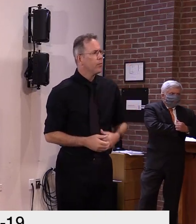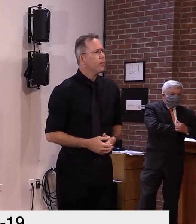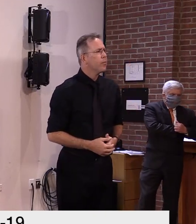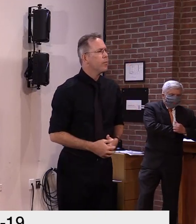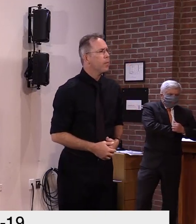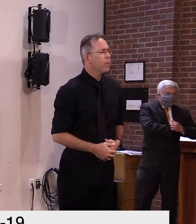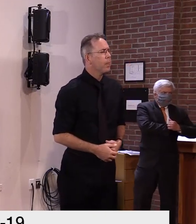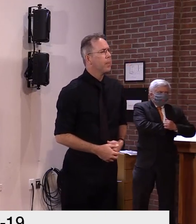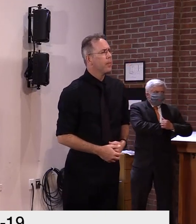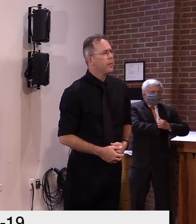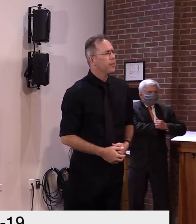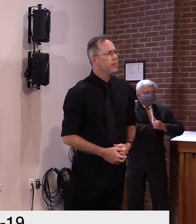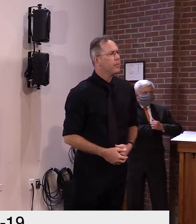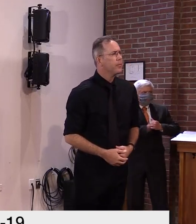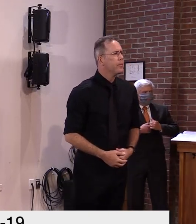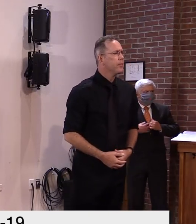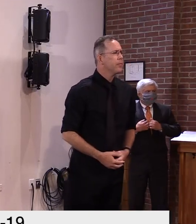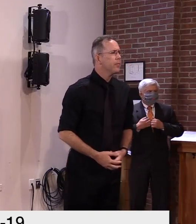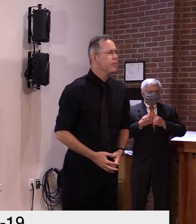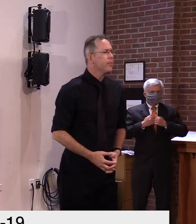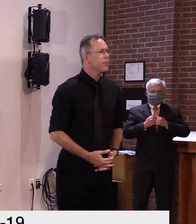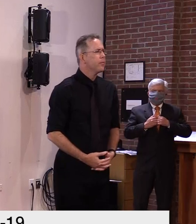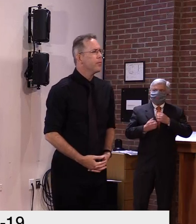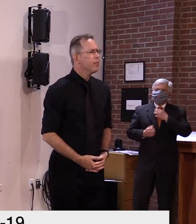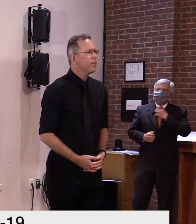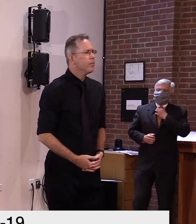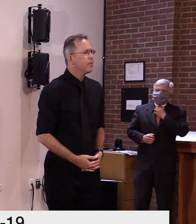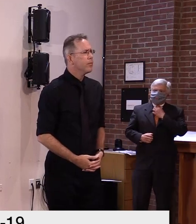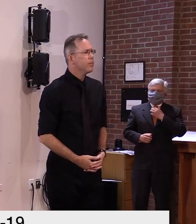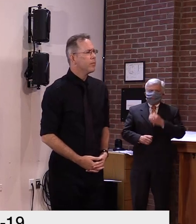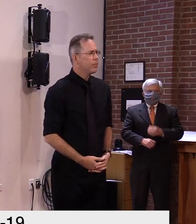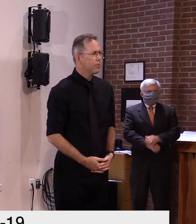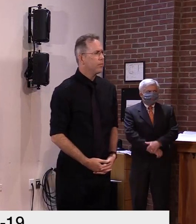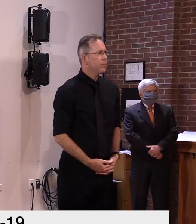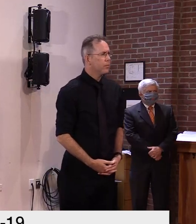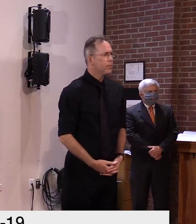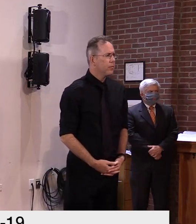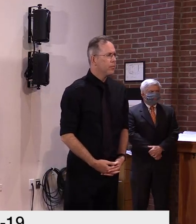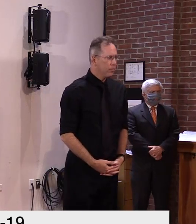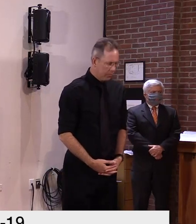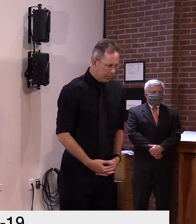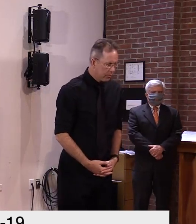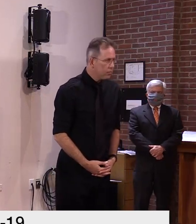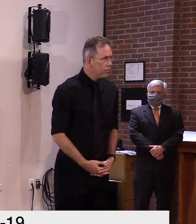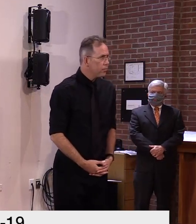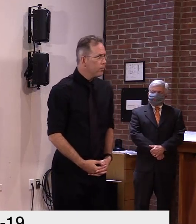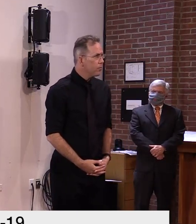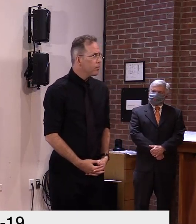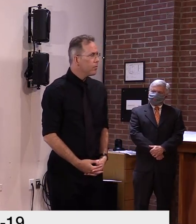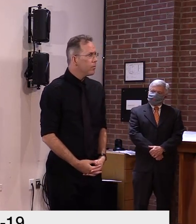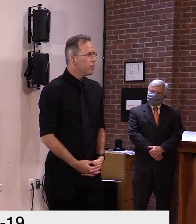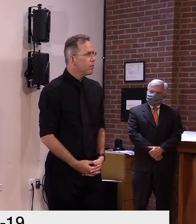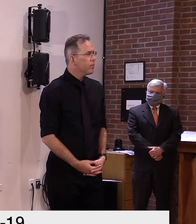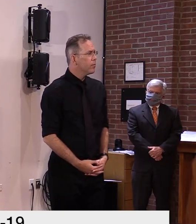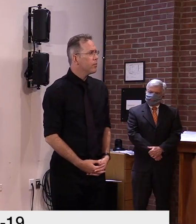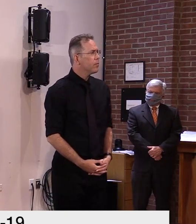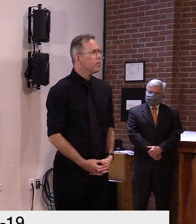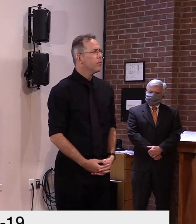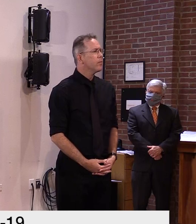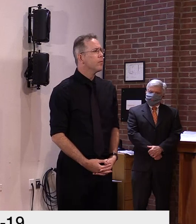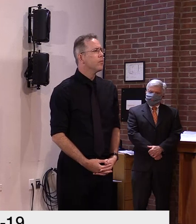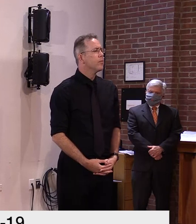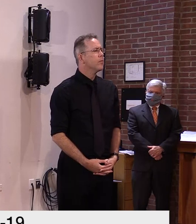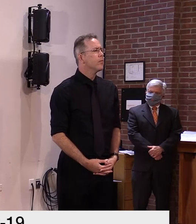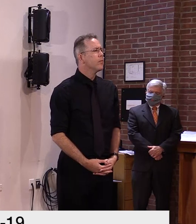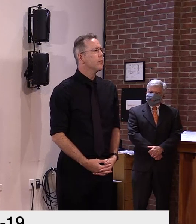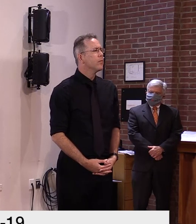people here today about it connected to youth recreational sports, where's maybe the line for you with taking some more